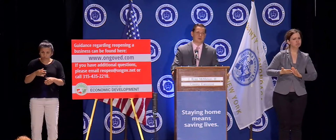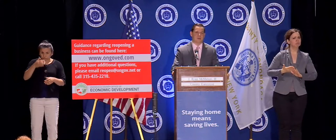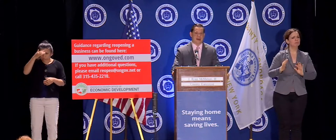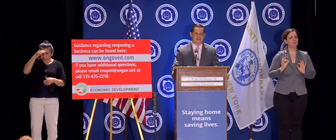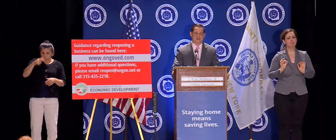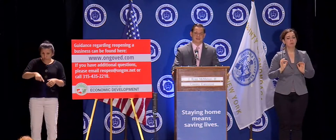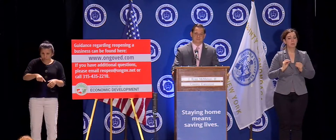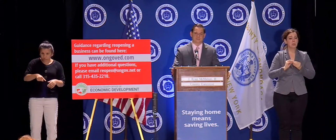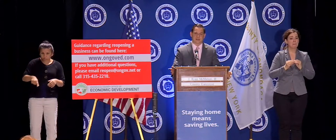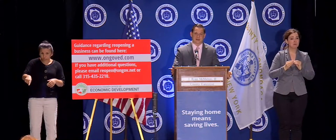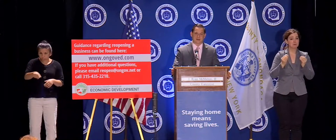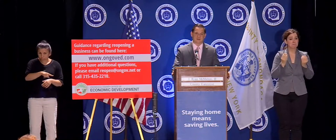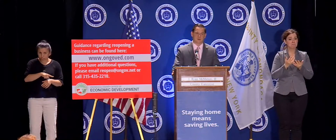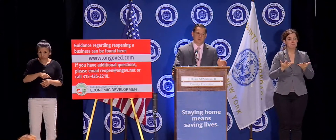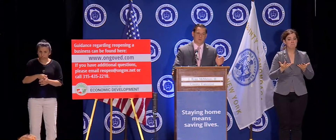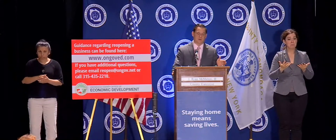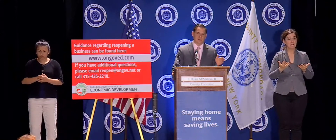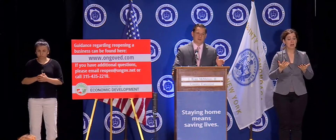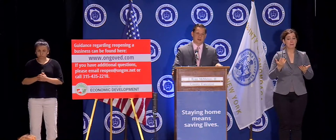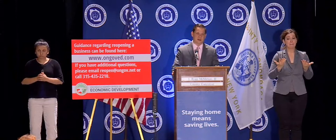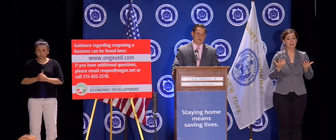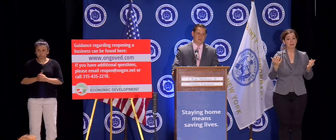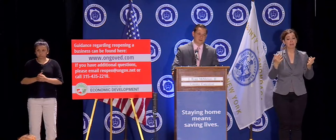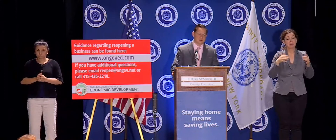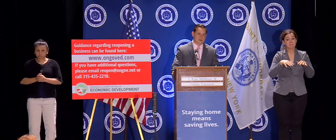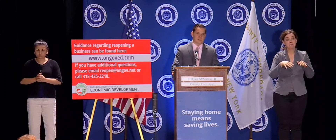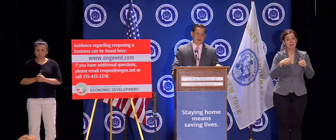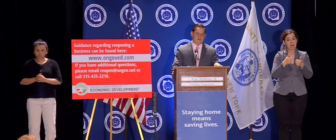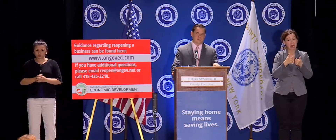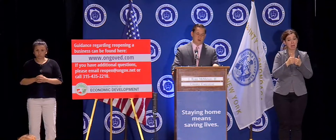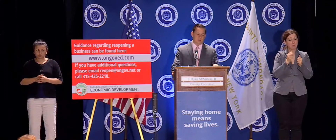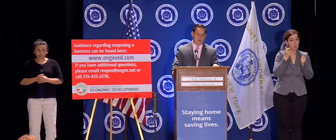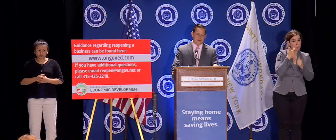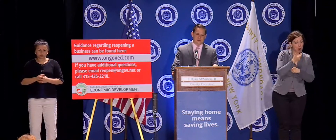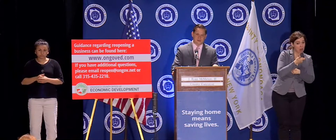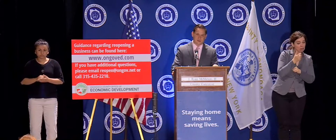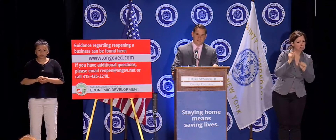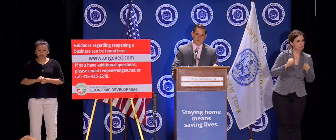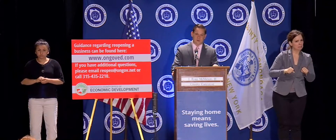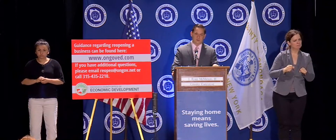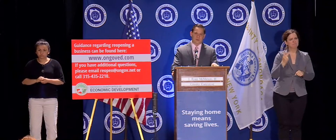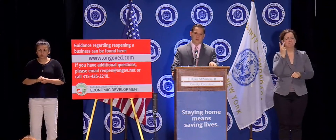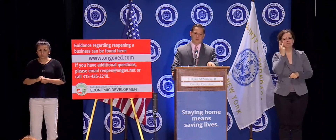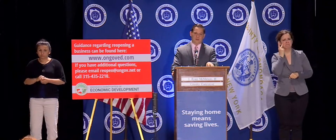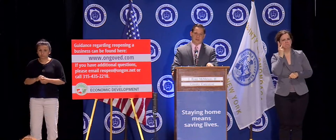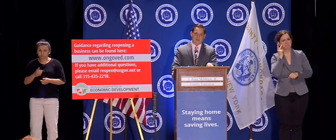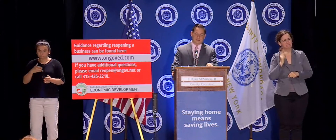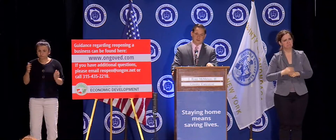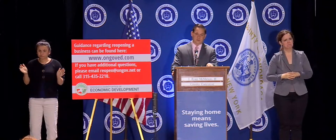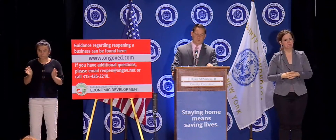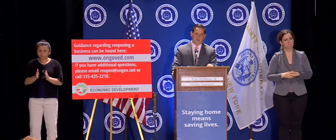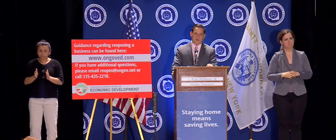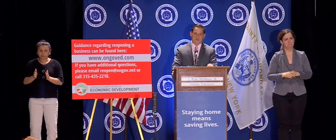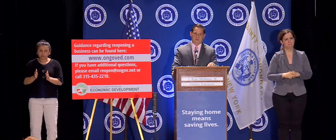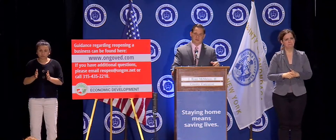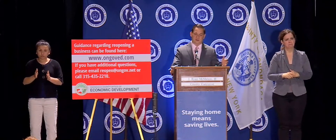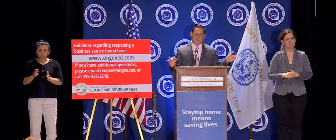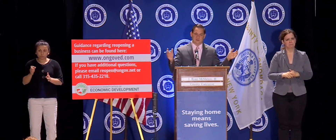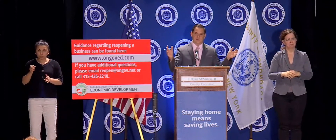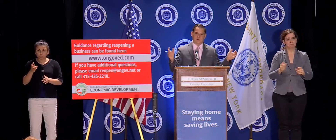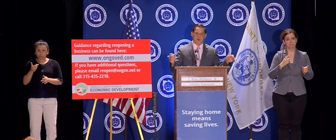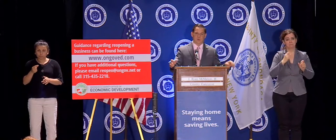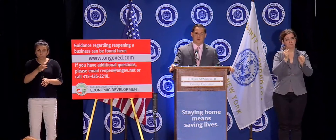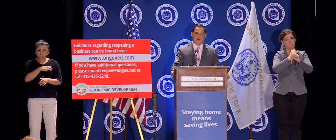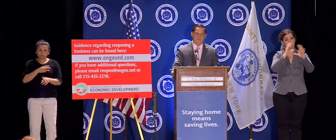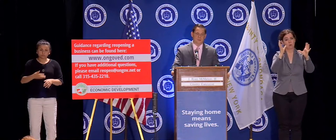have some capacity. And I think the way we've looked at it is you have small capacity phase 2, you test it a little bit more phase 3, and then